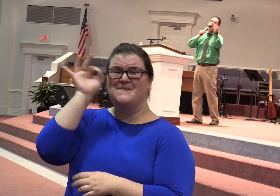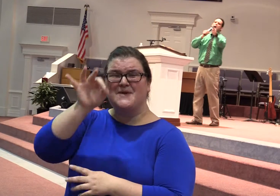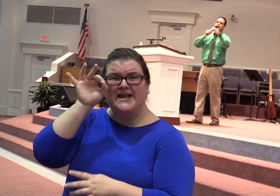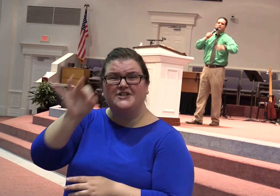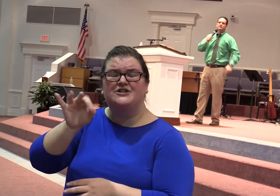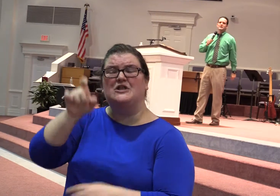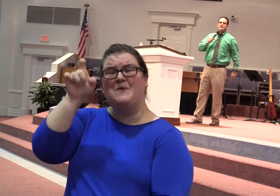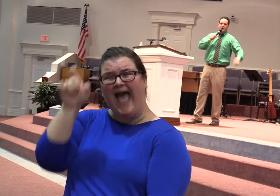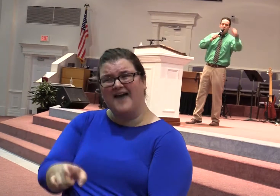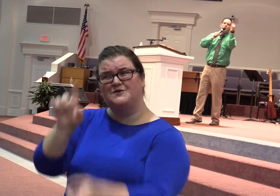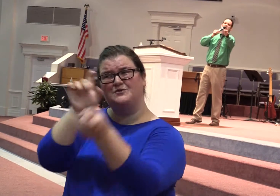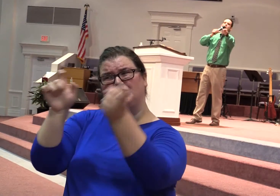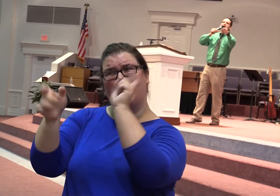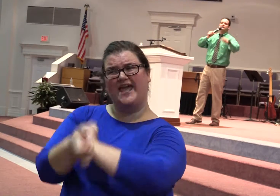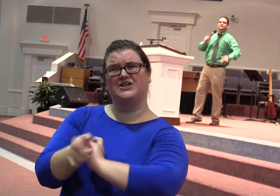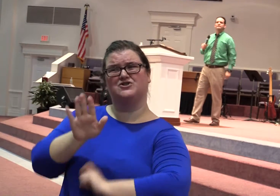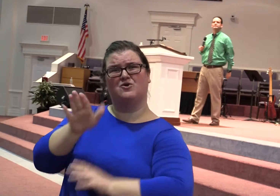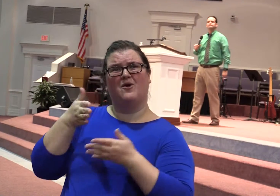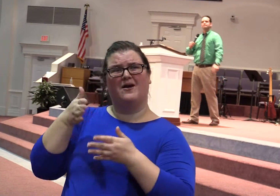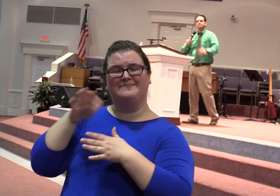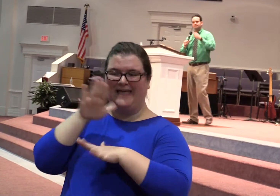to turn from your wicked ways.